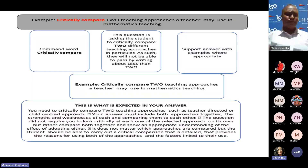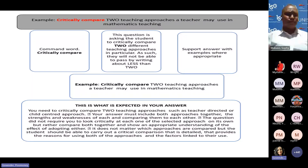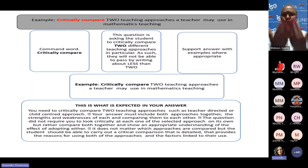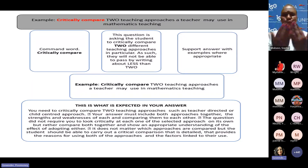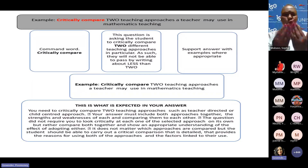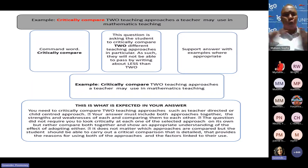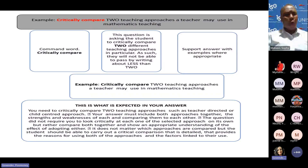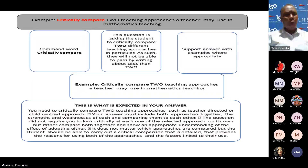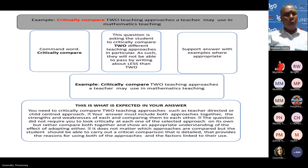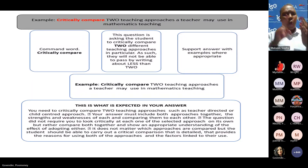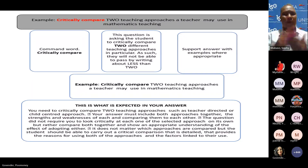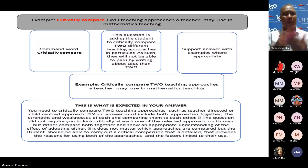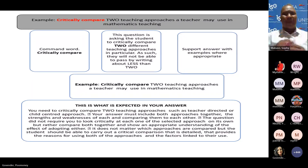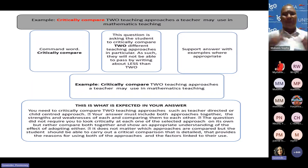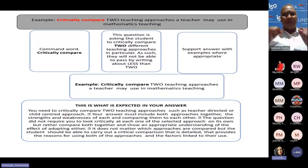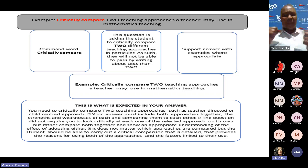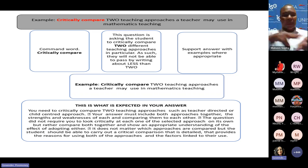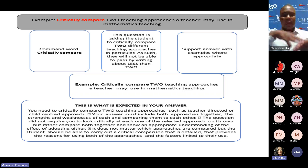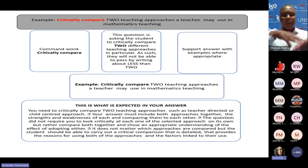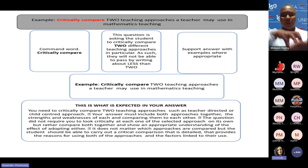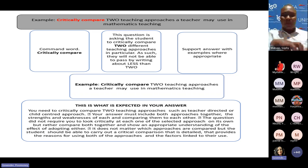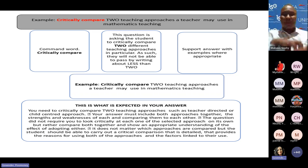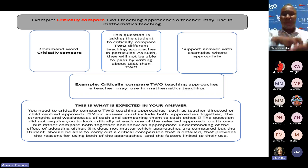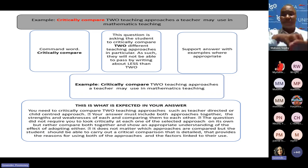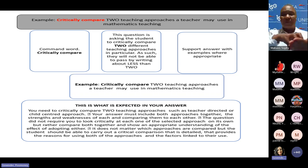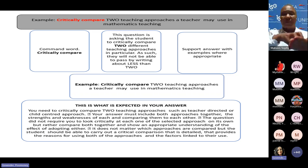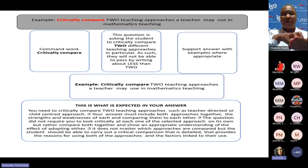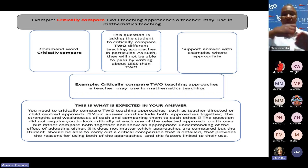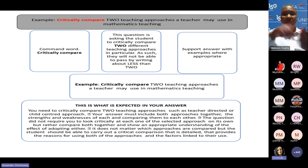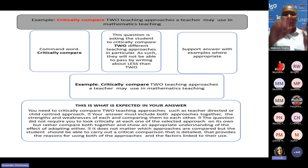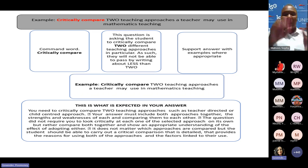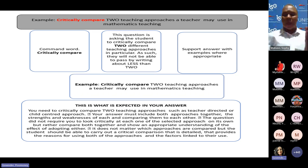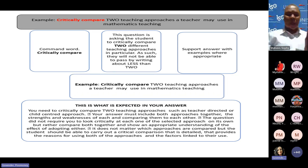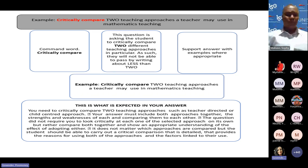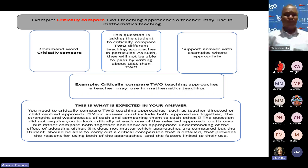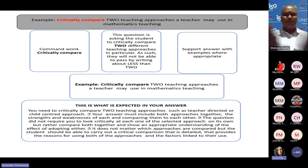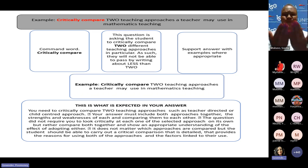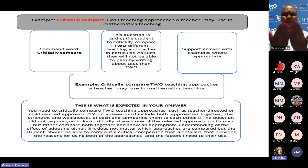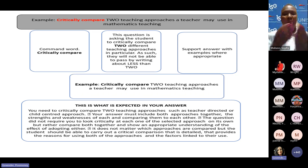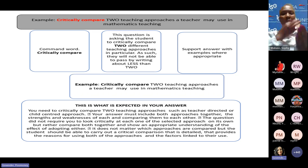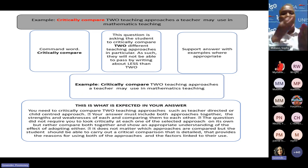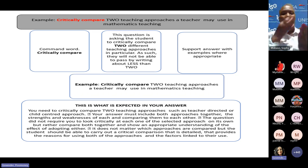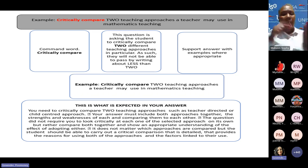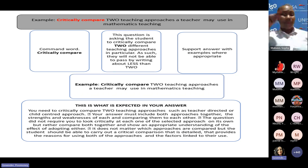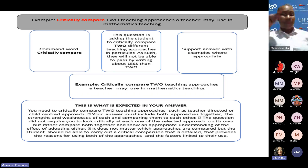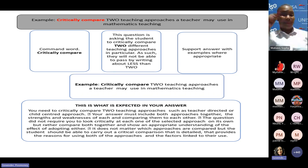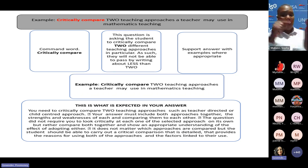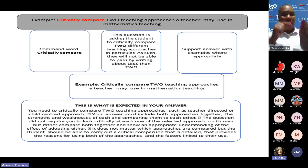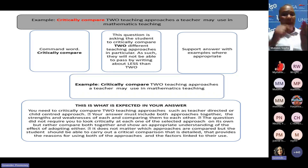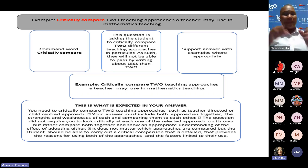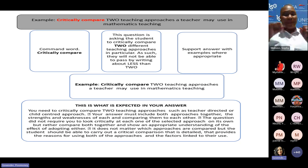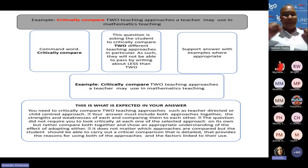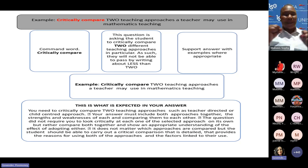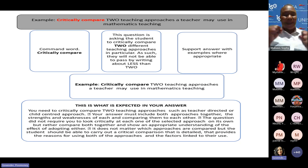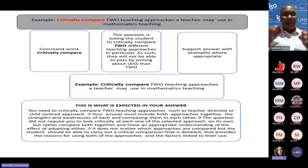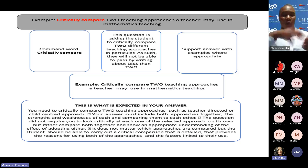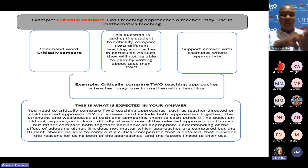and weaknesses. Right, and then you compare them. And then you'll say, based on the strengths and